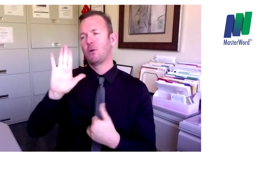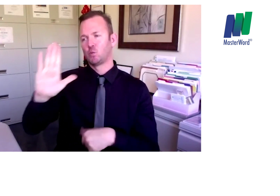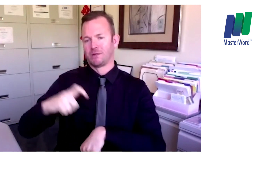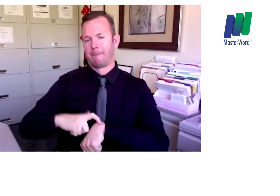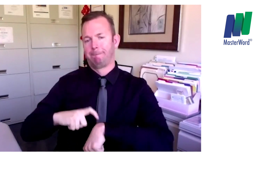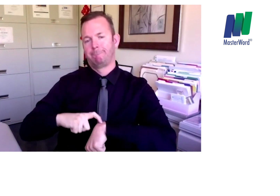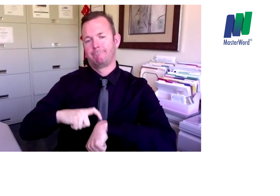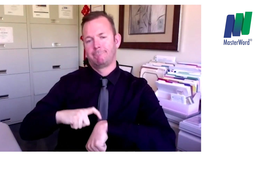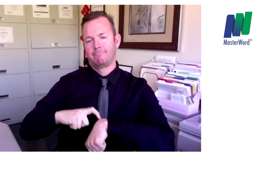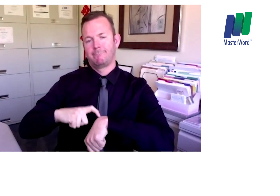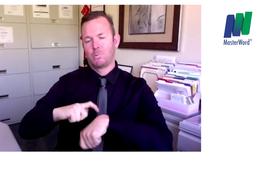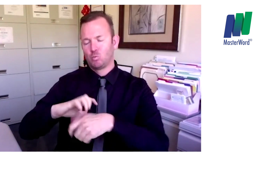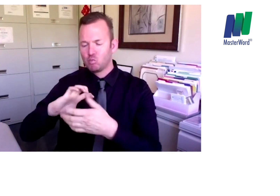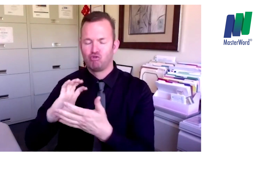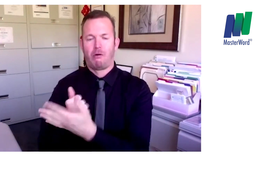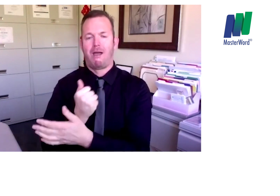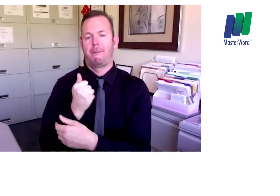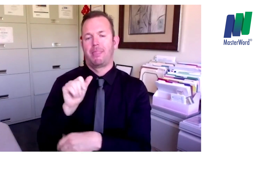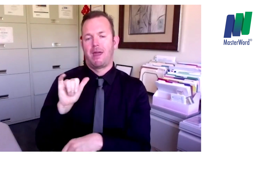parents,